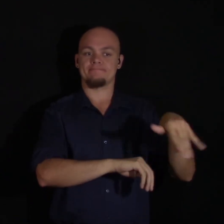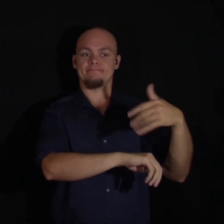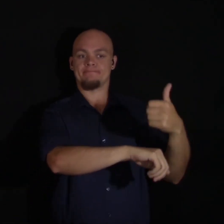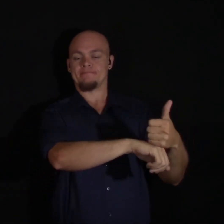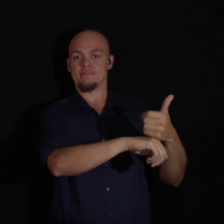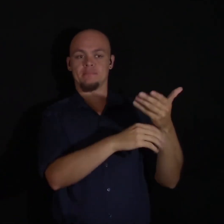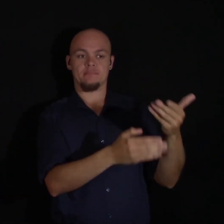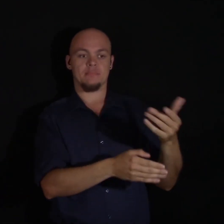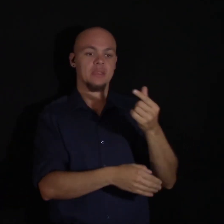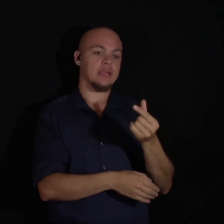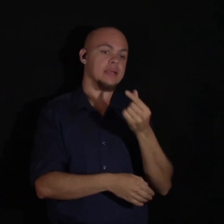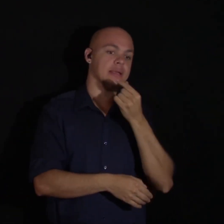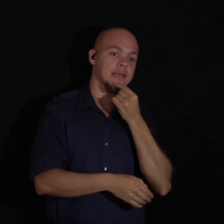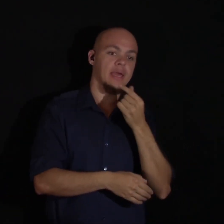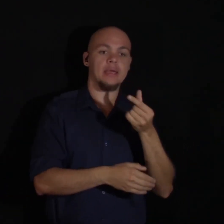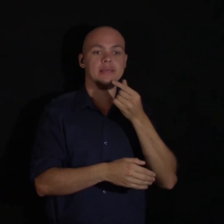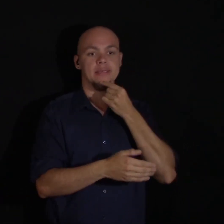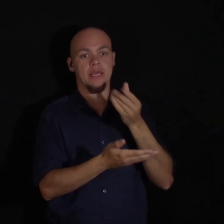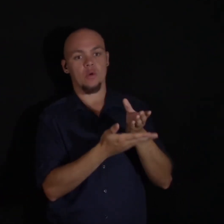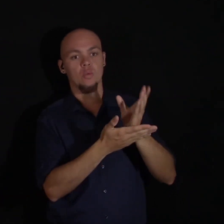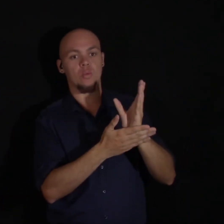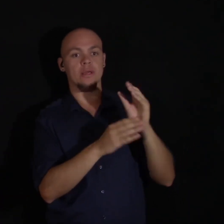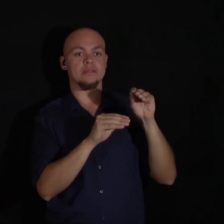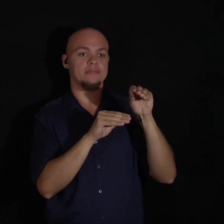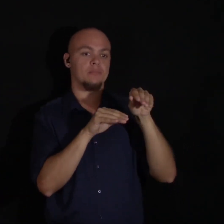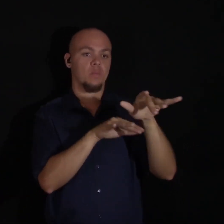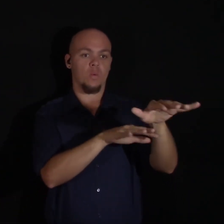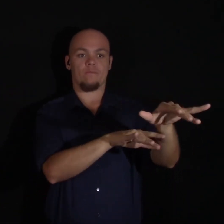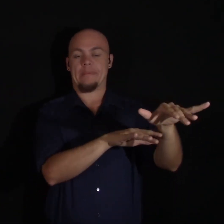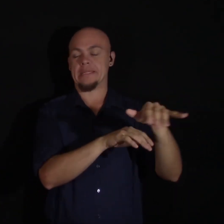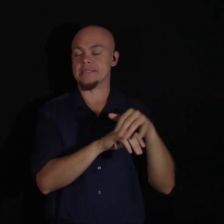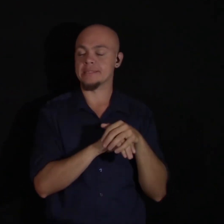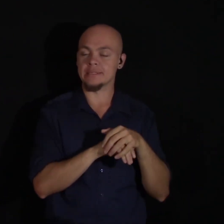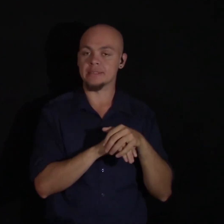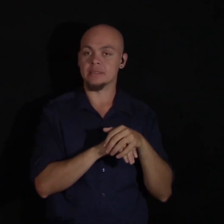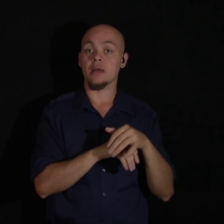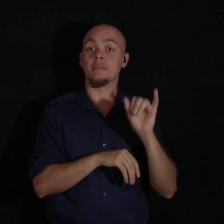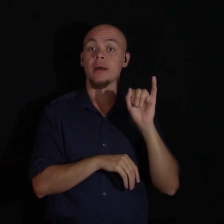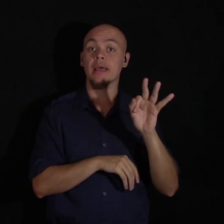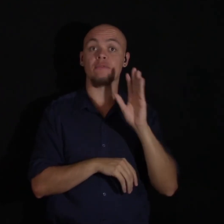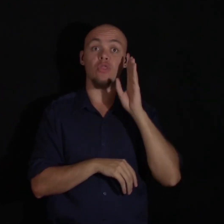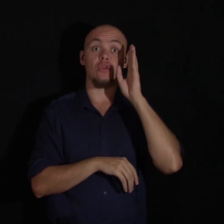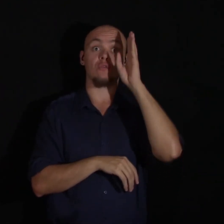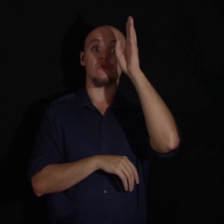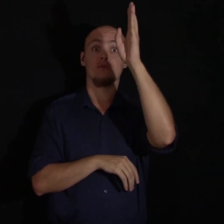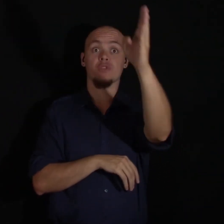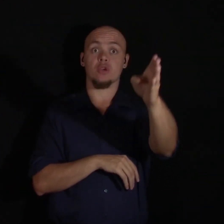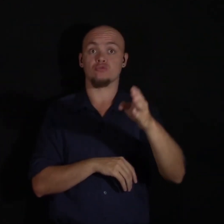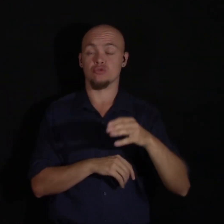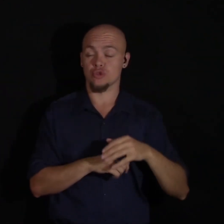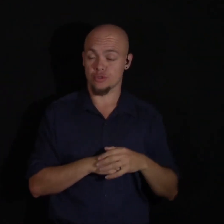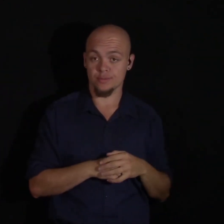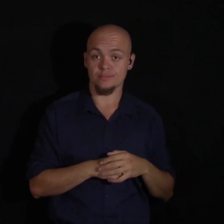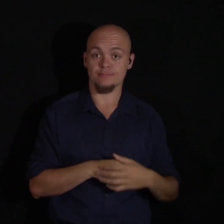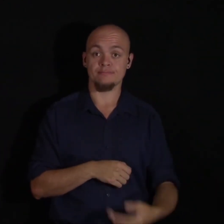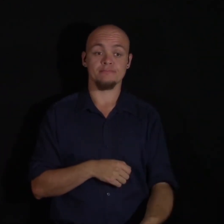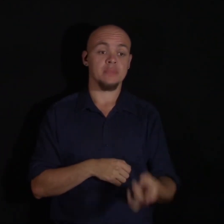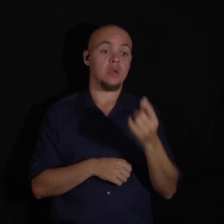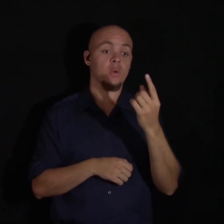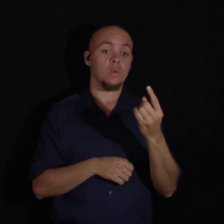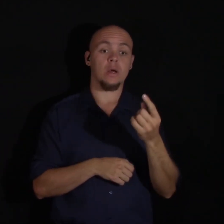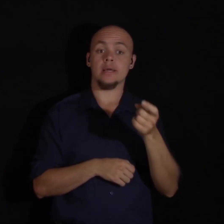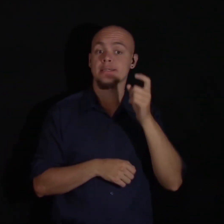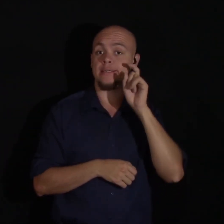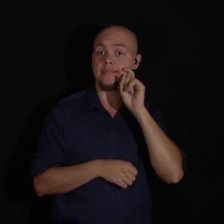identity and the gay rights movement. But if in the future, if one sexuality is